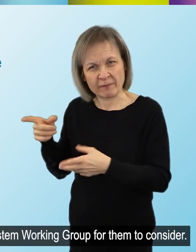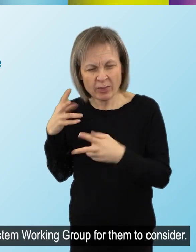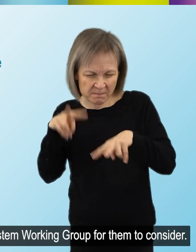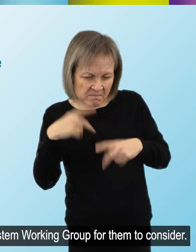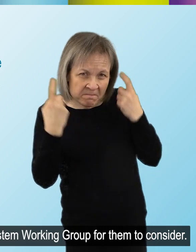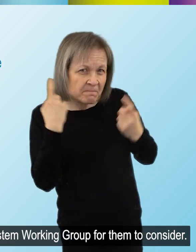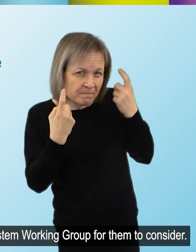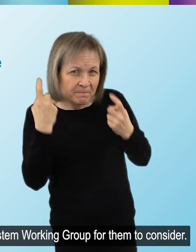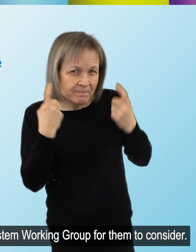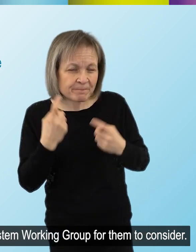for them to consider.